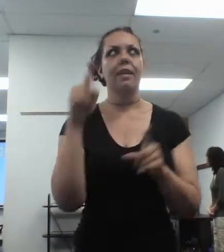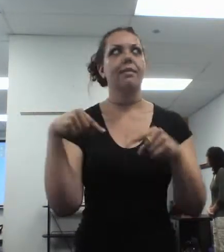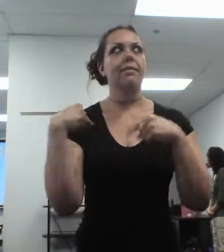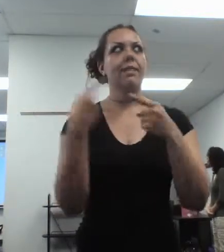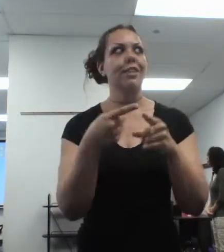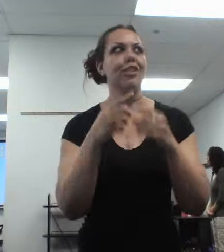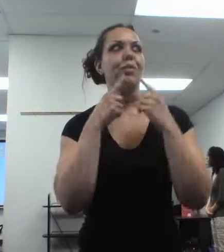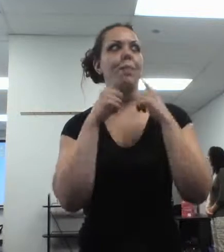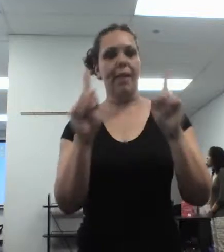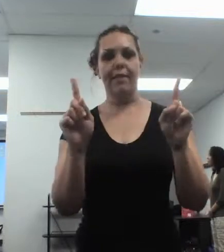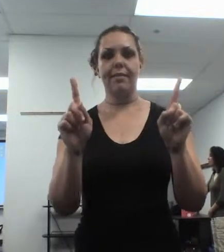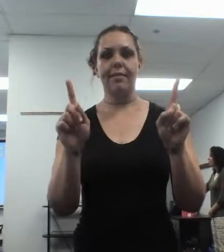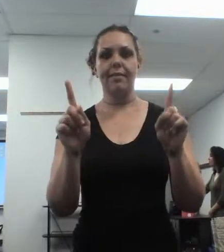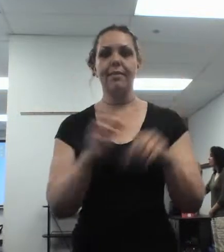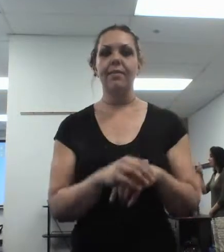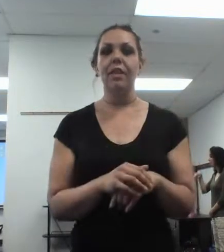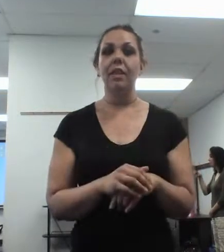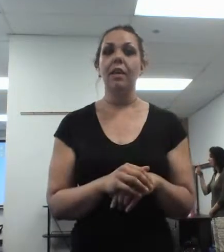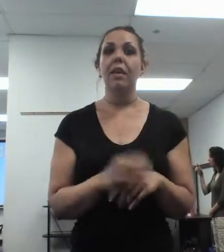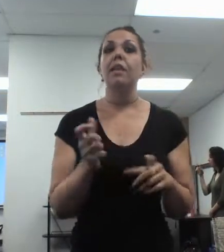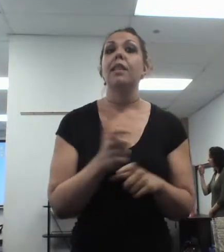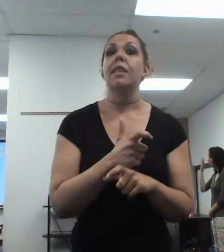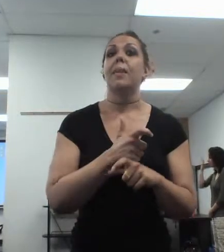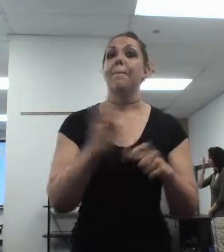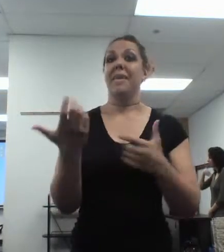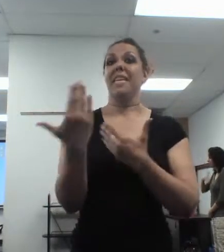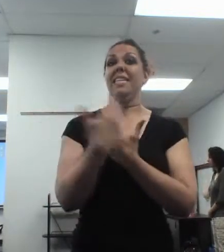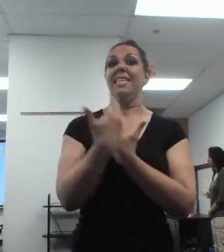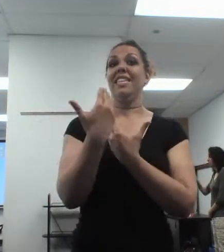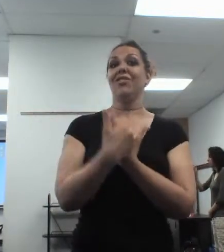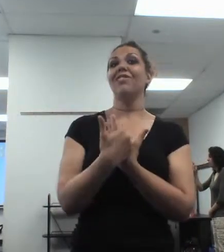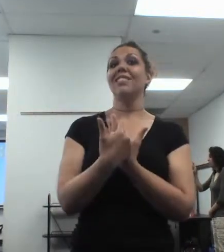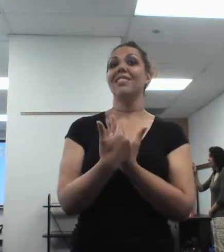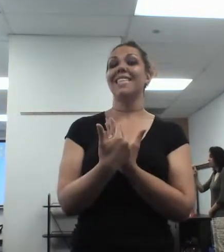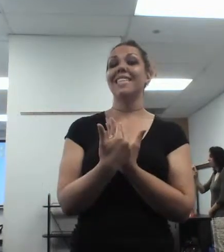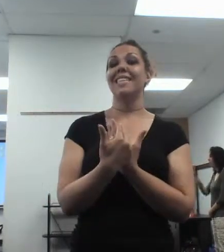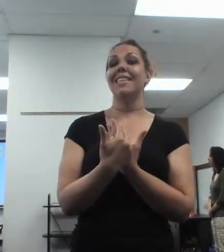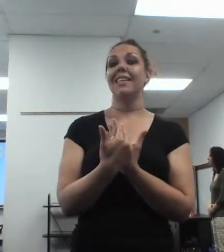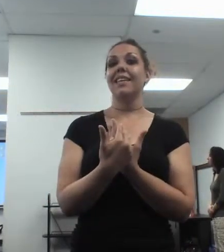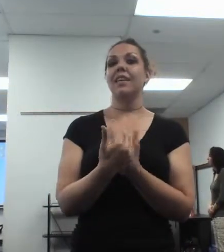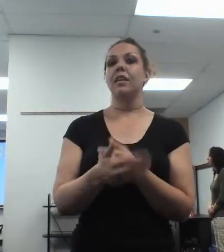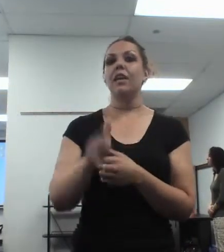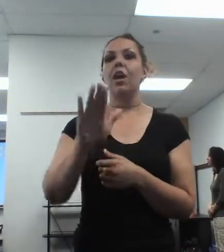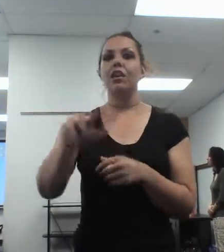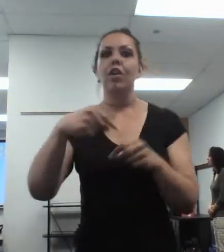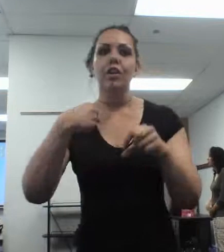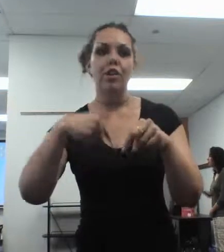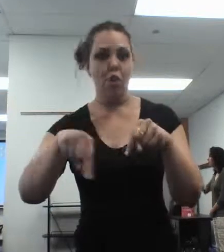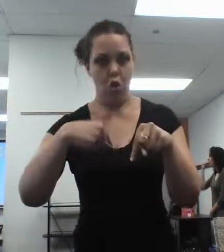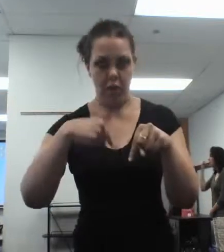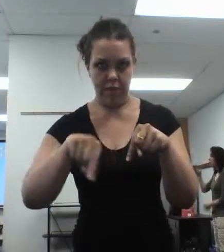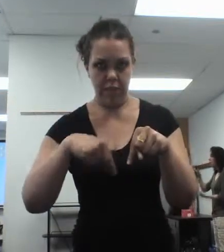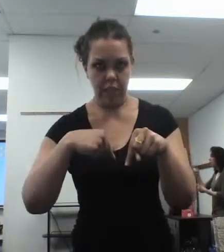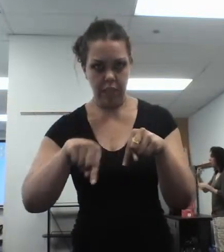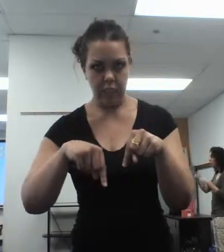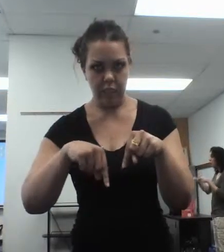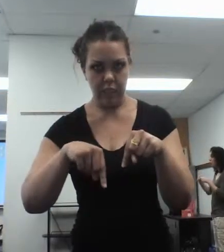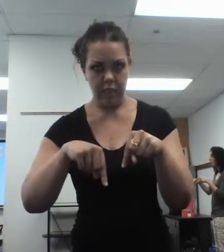biggest hindrance to some of the interpretations of the products that you put out will be your nervousness. Fake it till you make